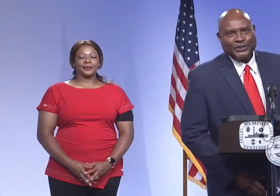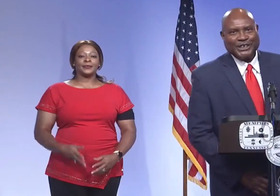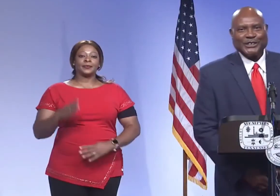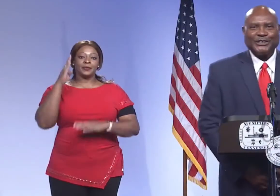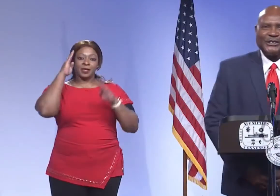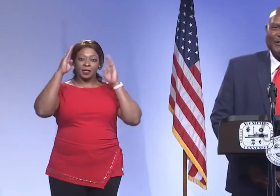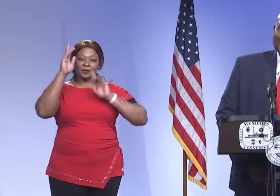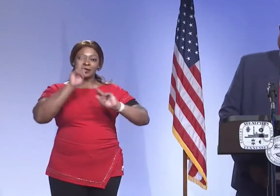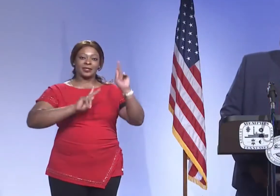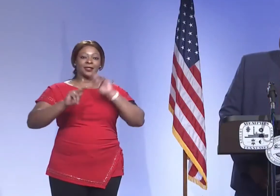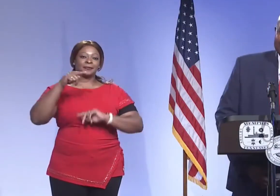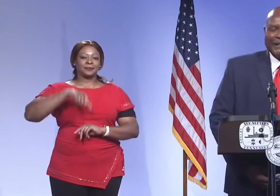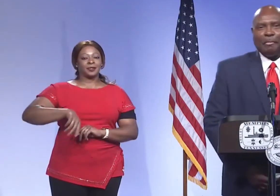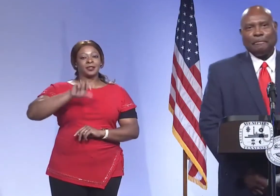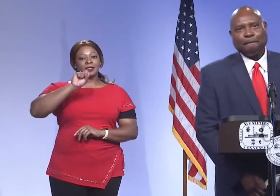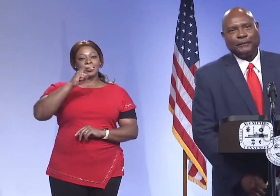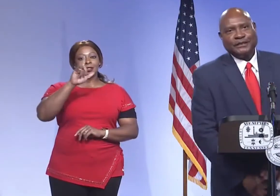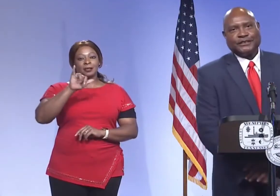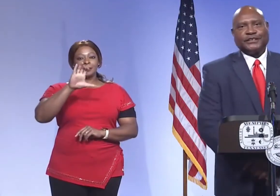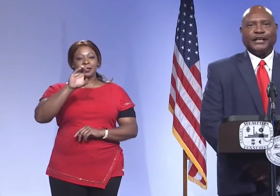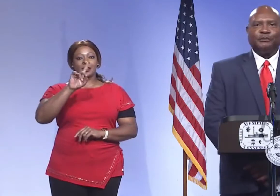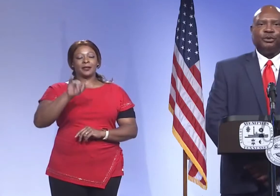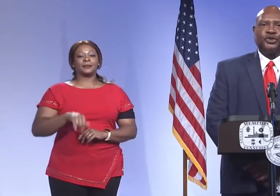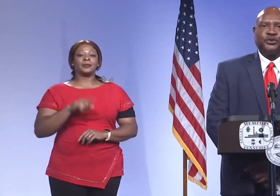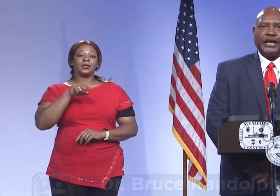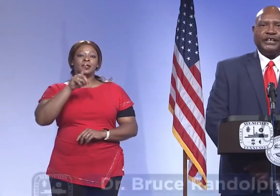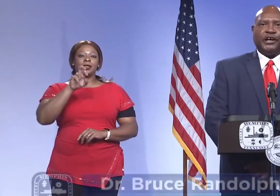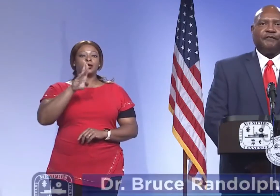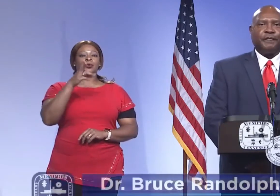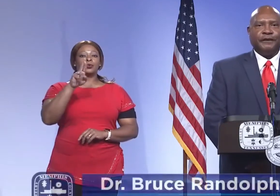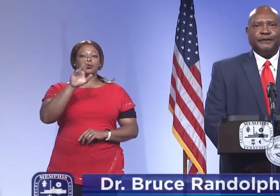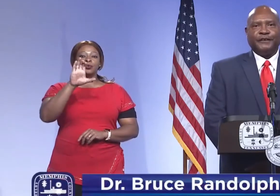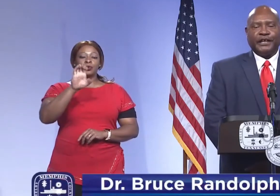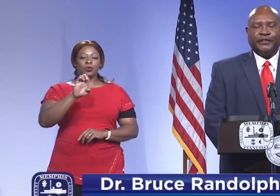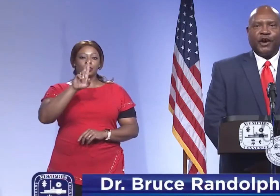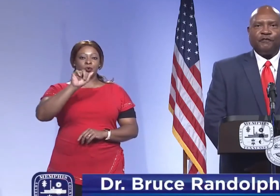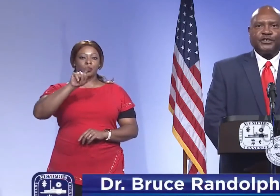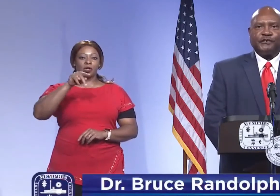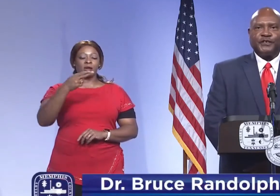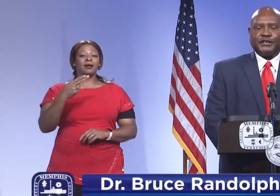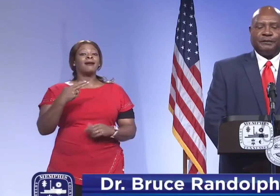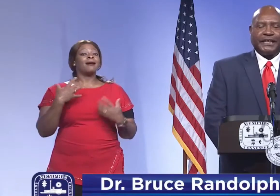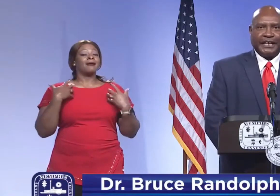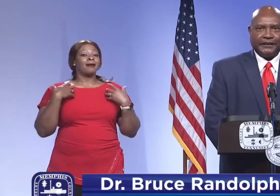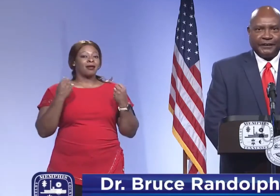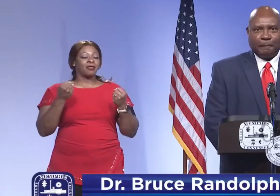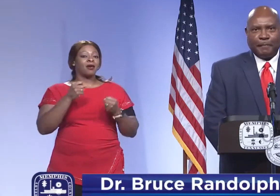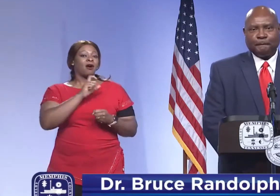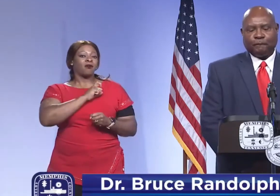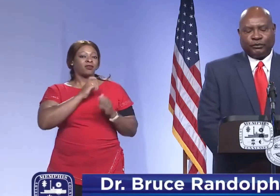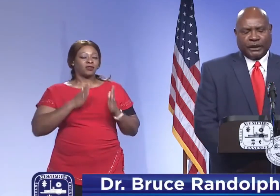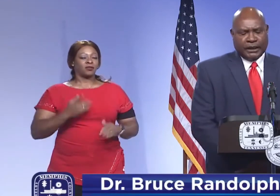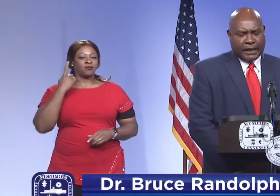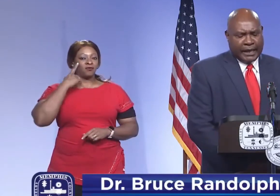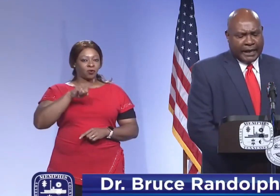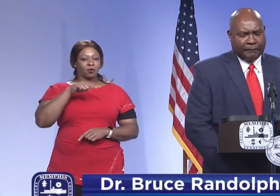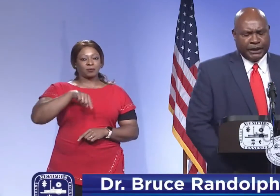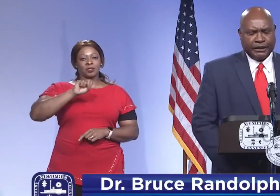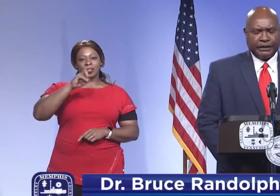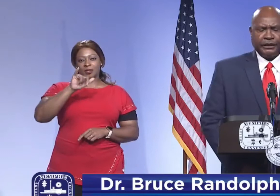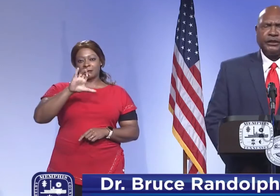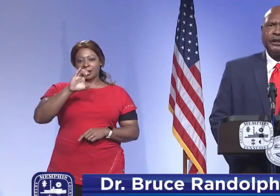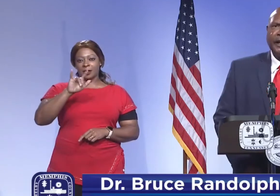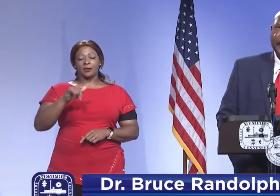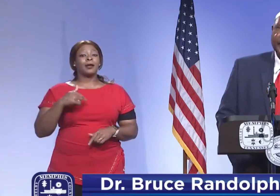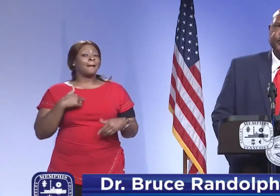Hello, citizens of Shelby County. This is Dr. Bruce Randolph, the health officer for Shelby County. I'm